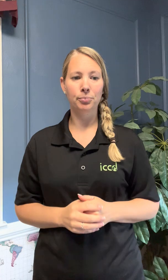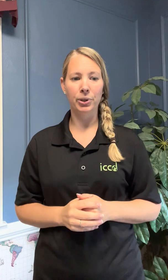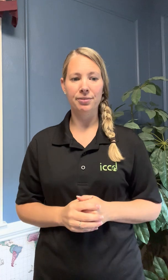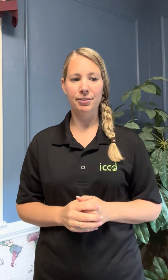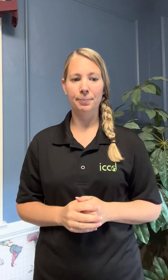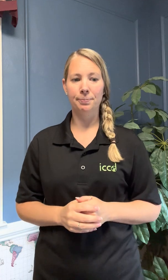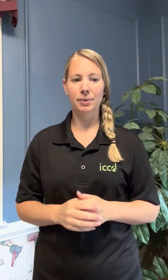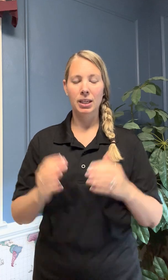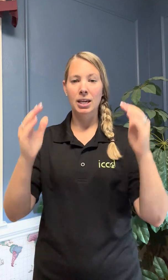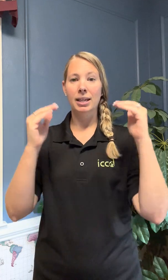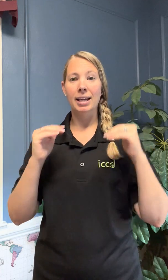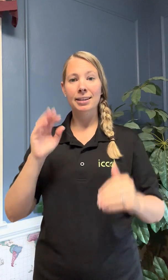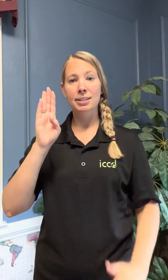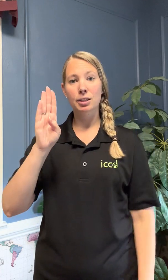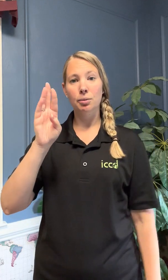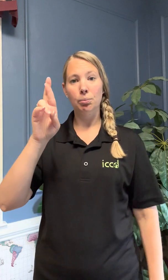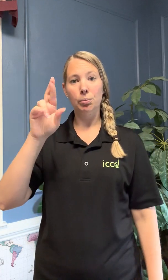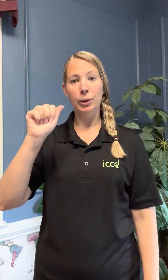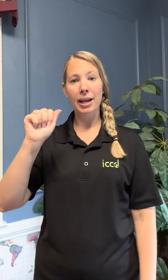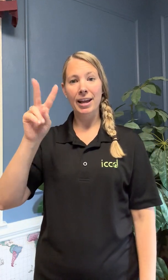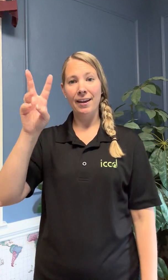Brief. Next, brave,